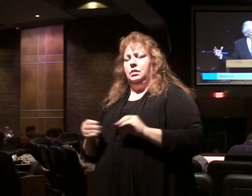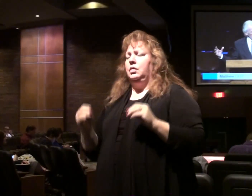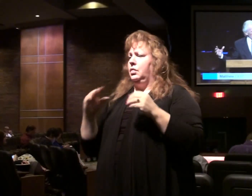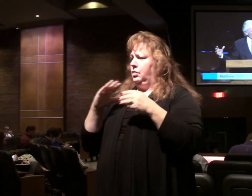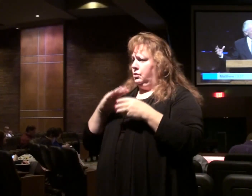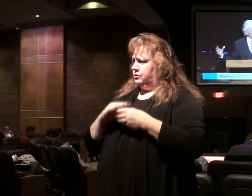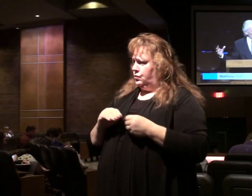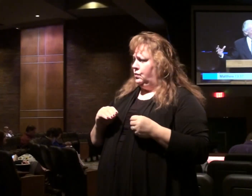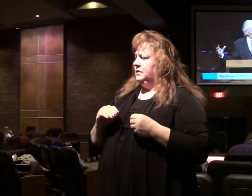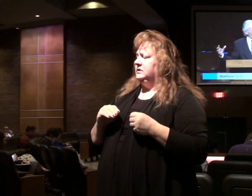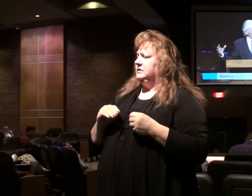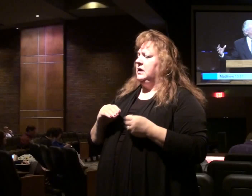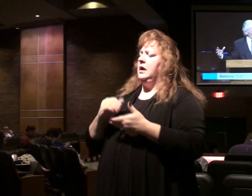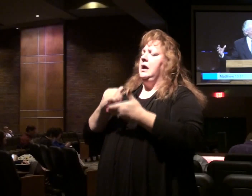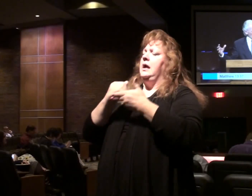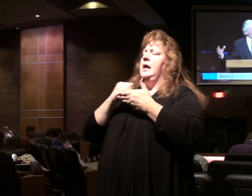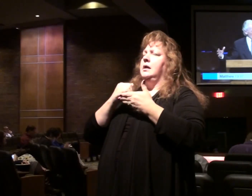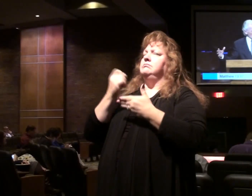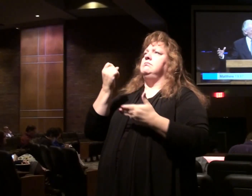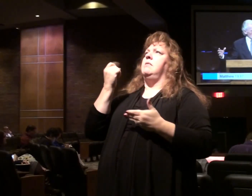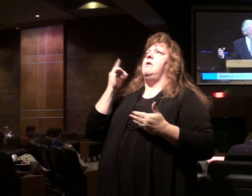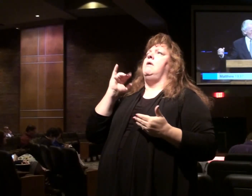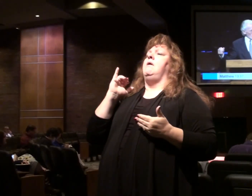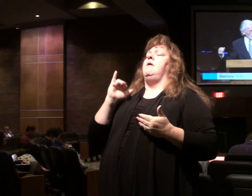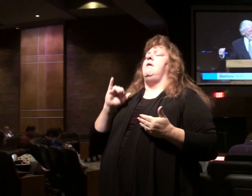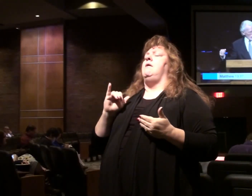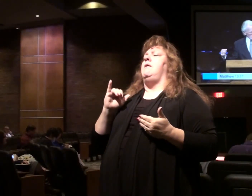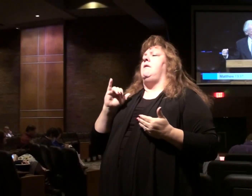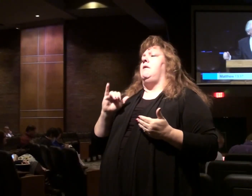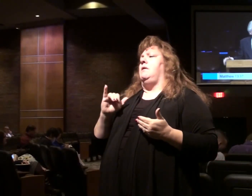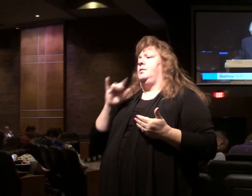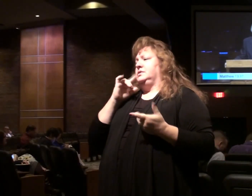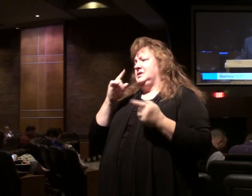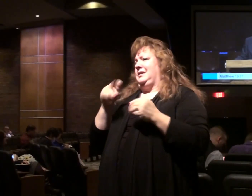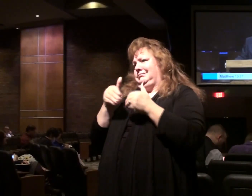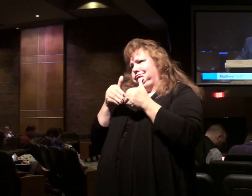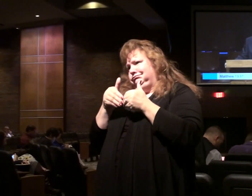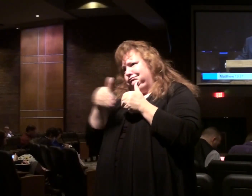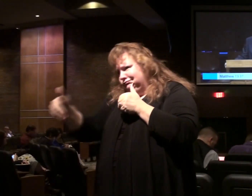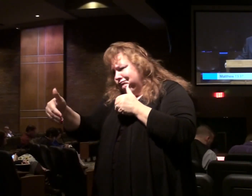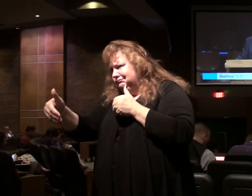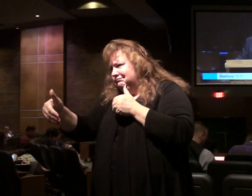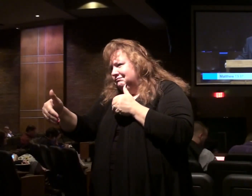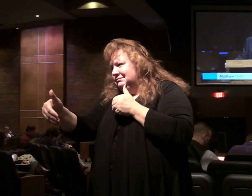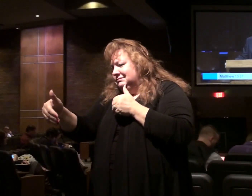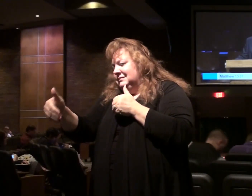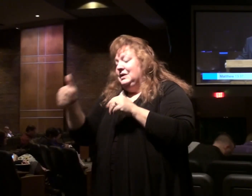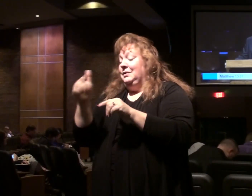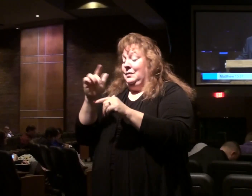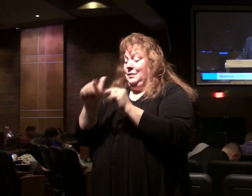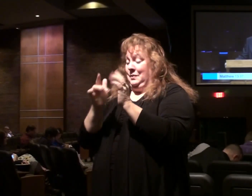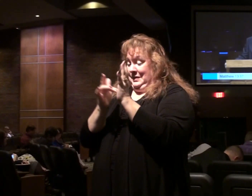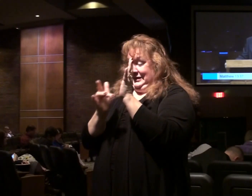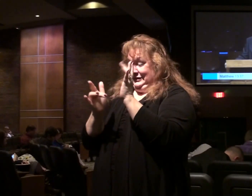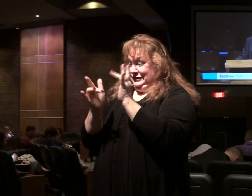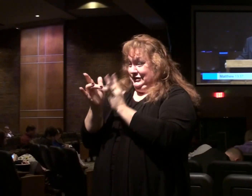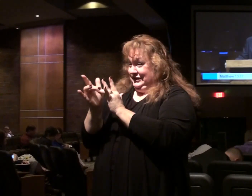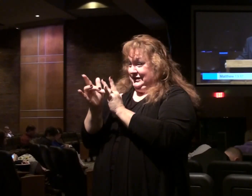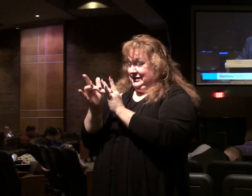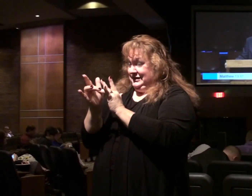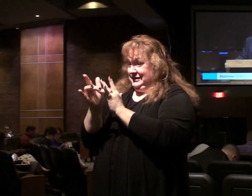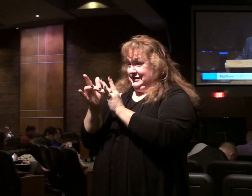parables help us to understand what will go on from the time of Christ's ministry